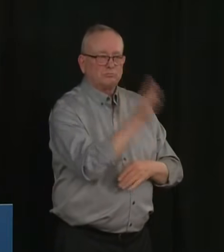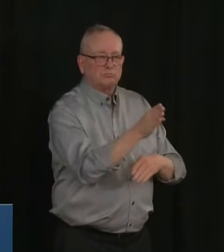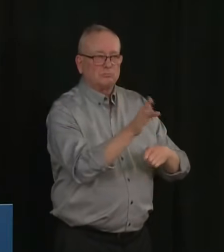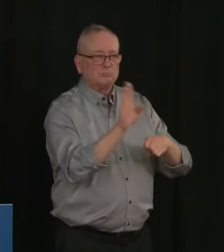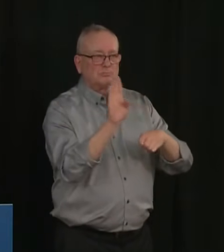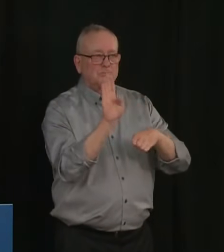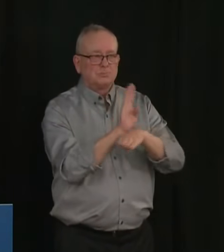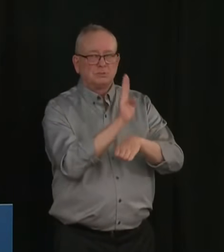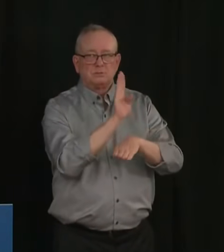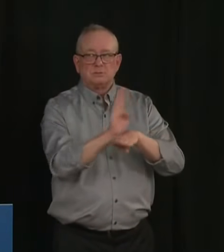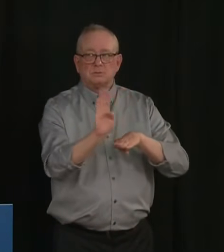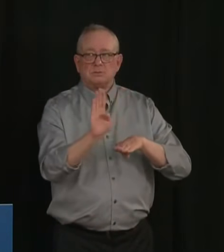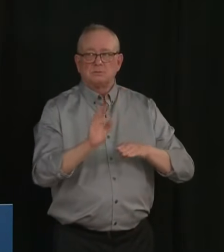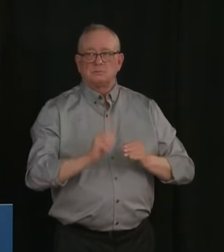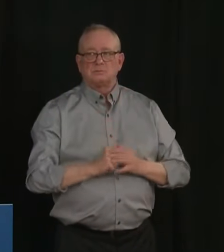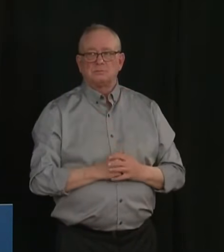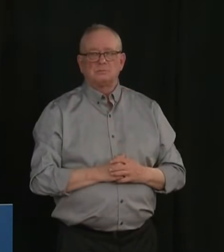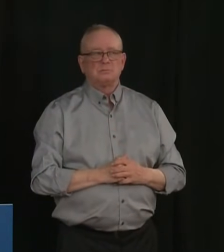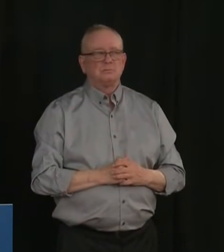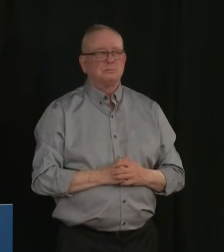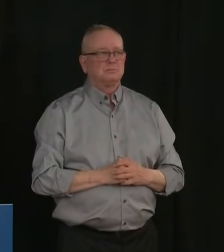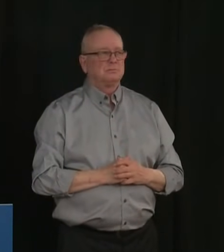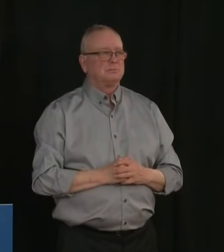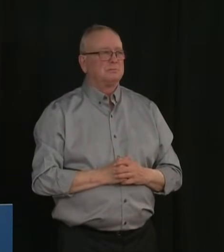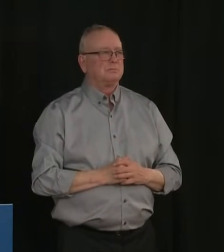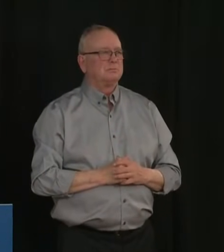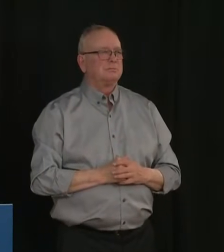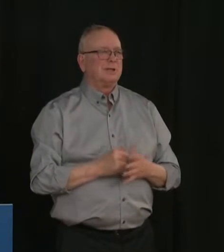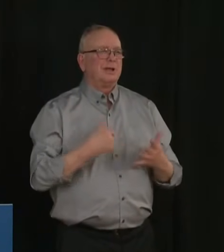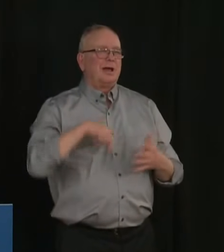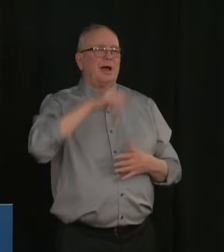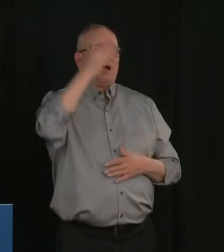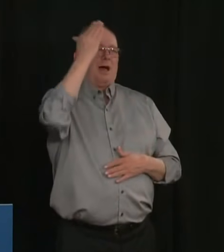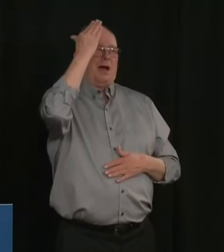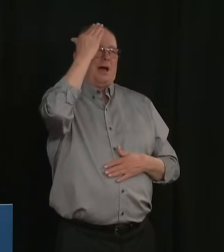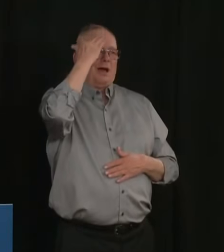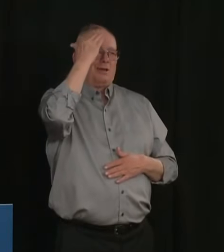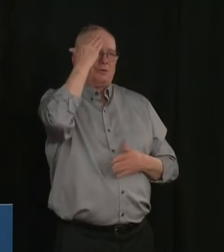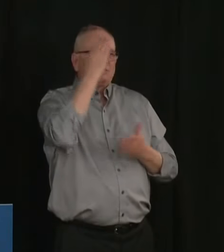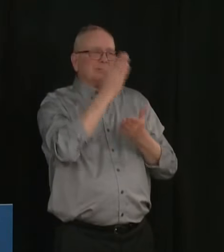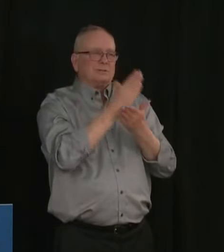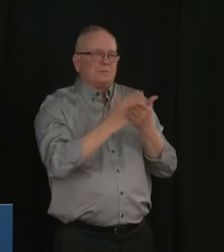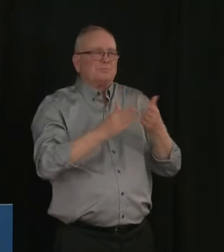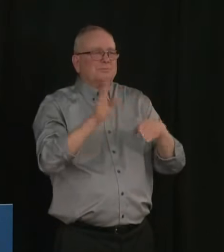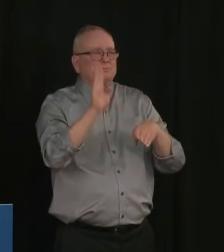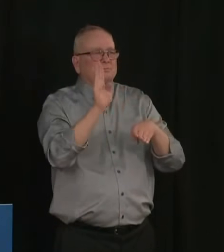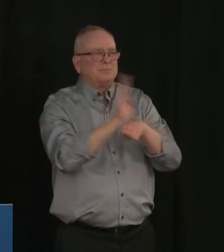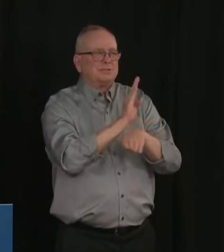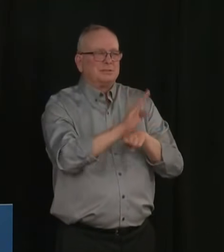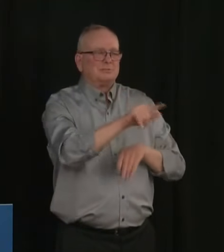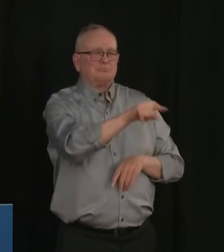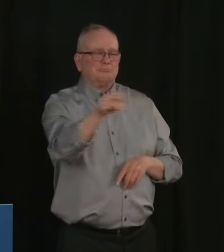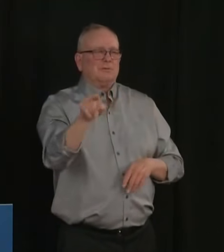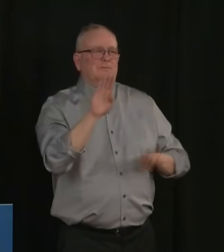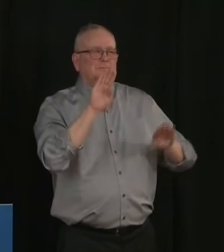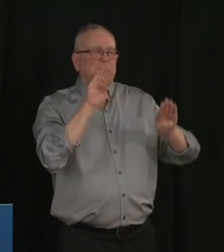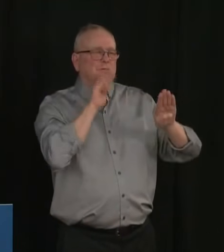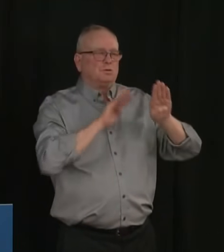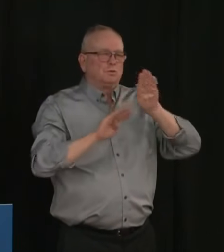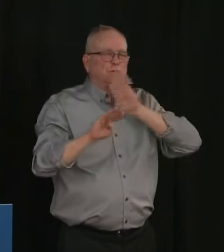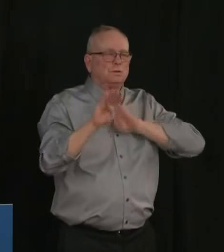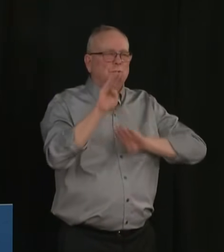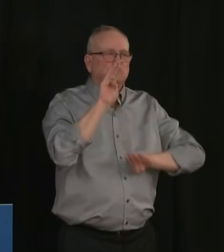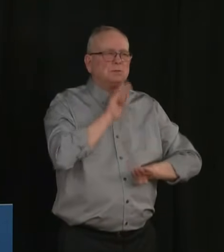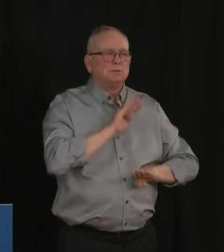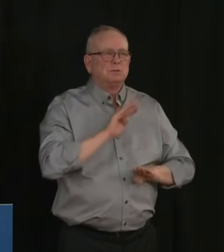that there will be, again, some businesses who are feeling frustrated, and of course it's important for